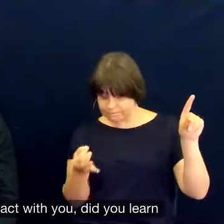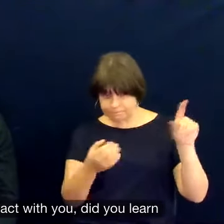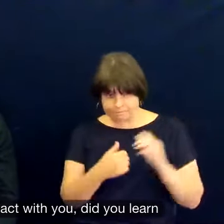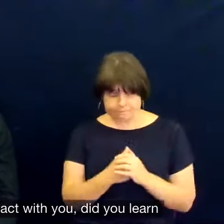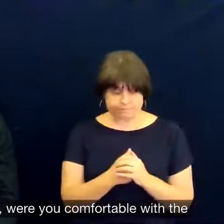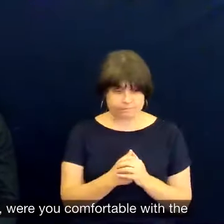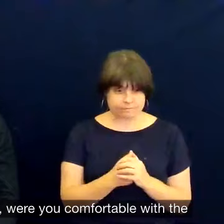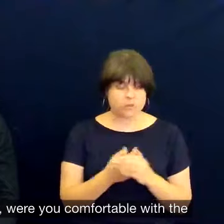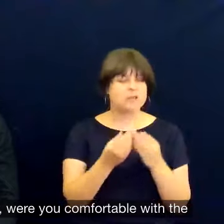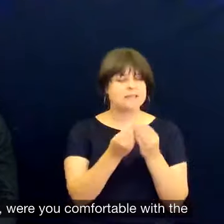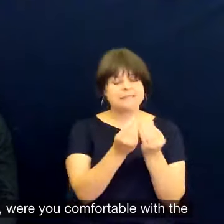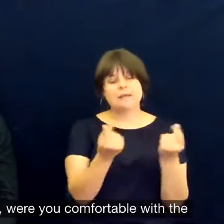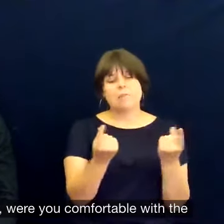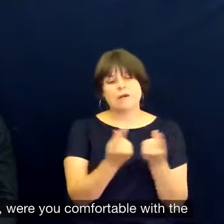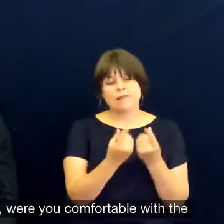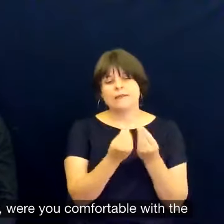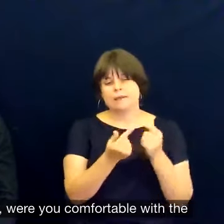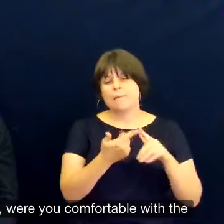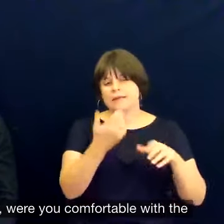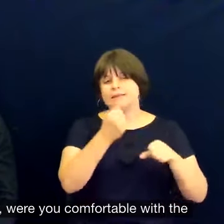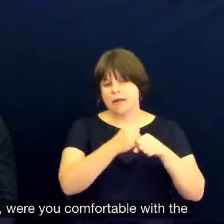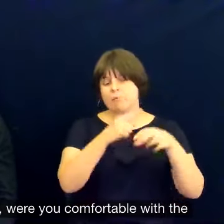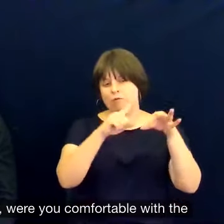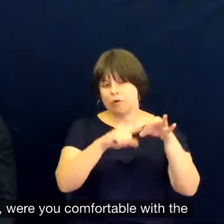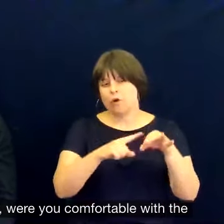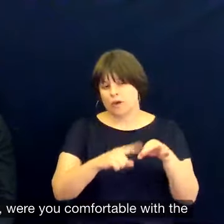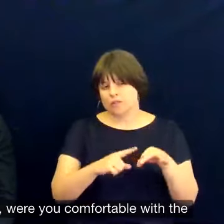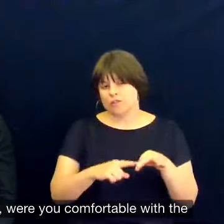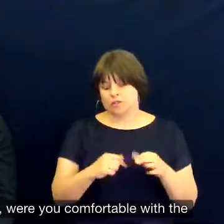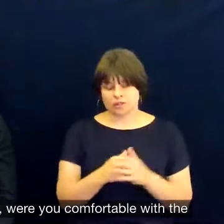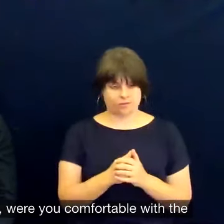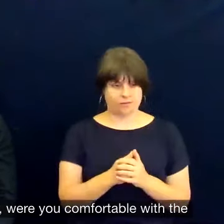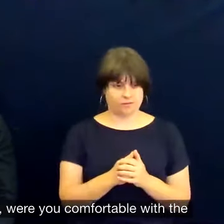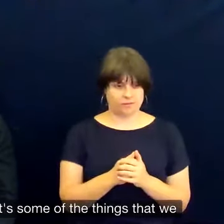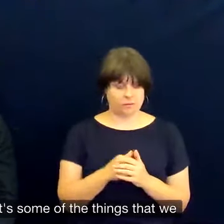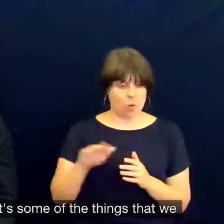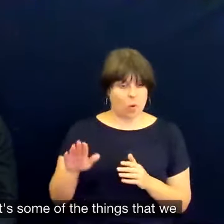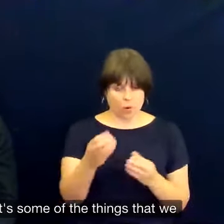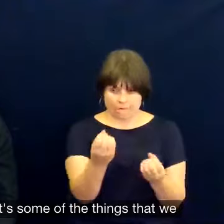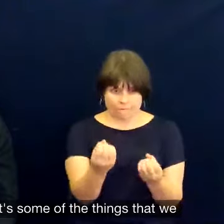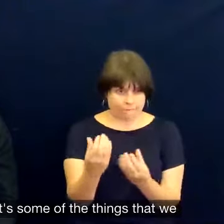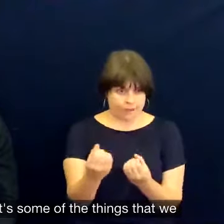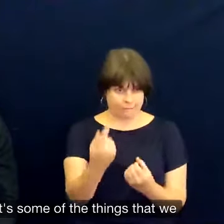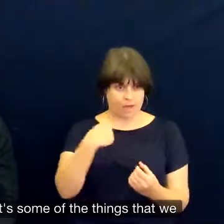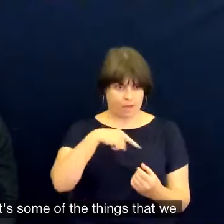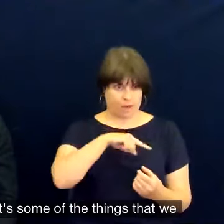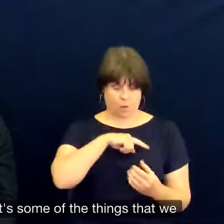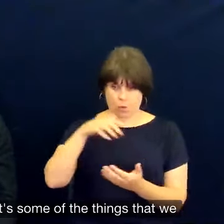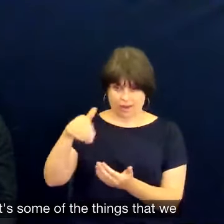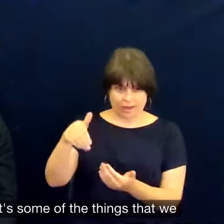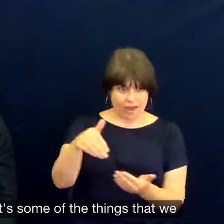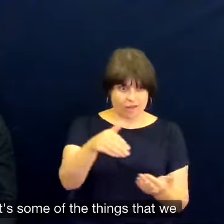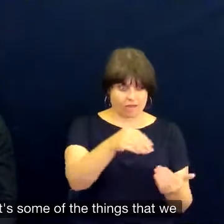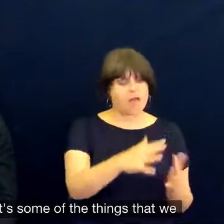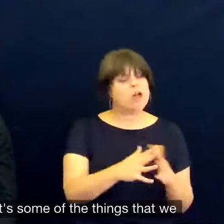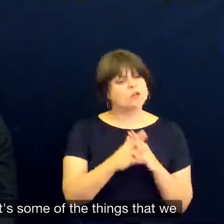And that's some of the things we look at to gather all the feedback. And it's useful for both